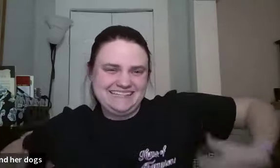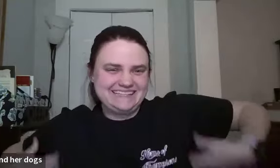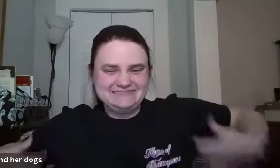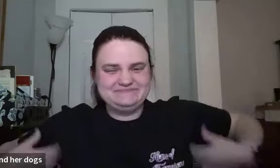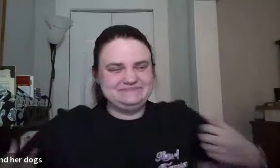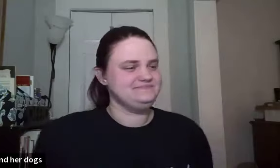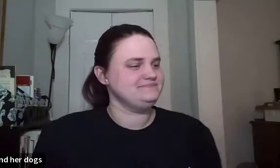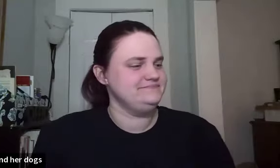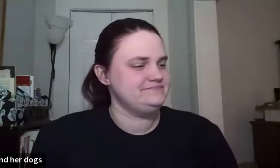Monkey.